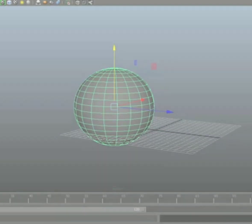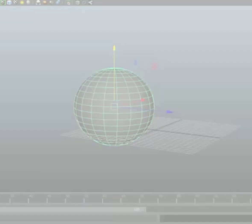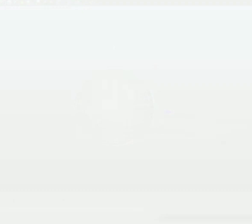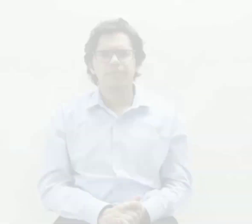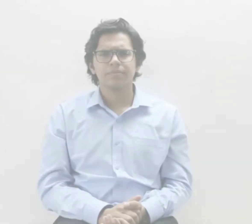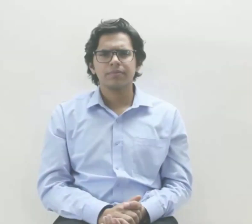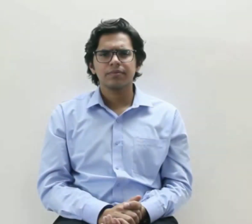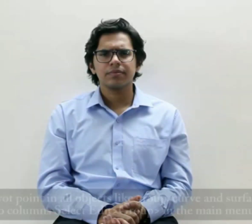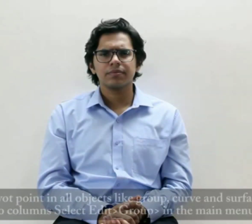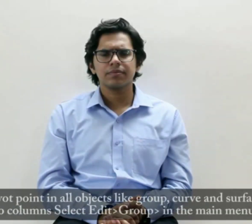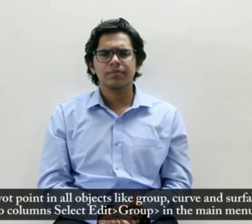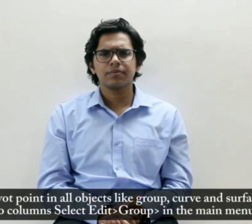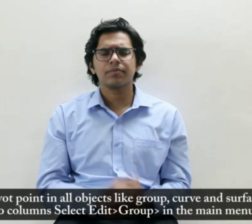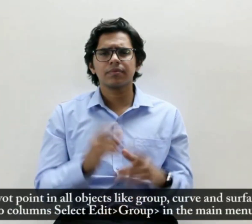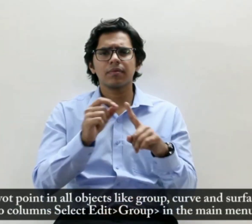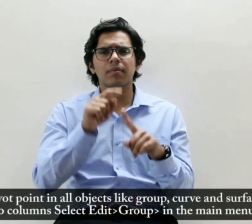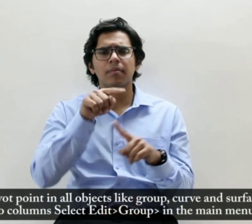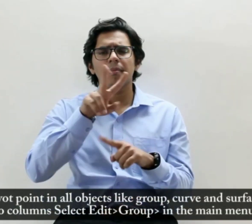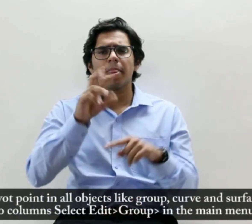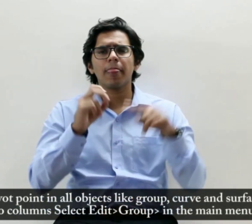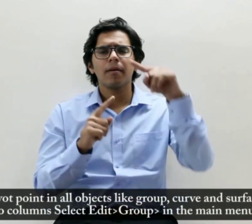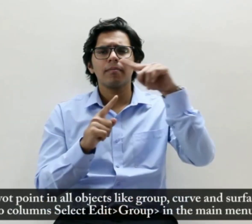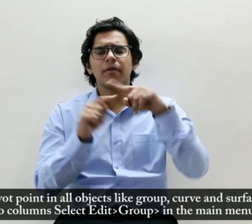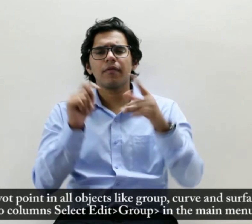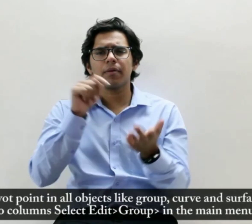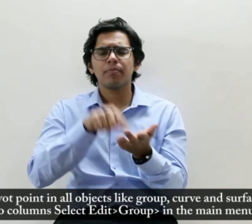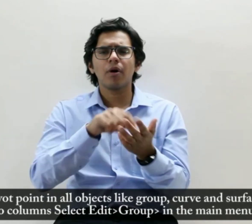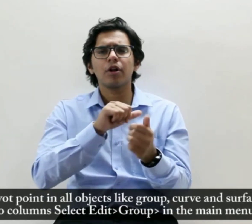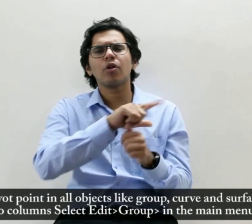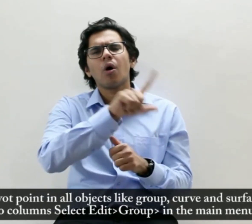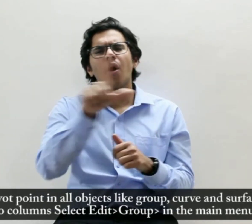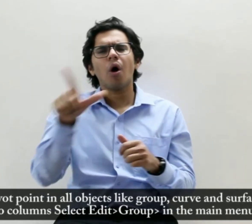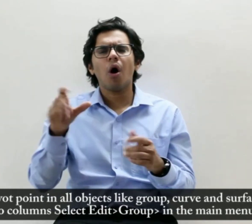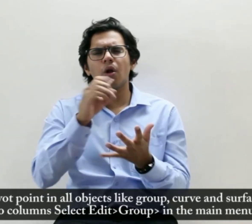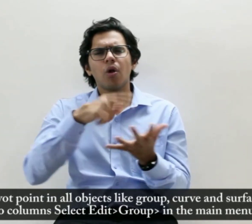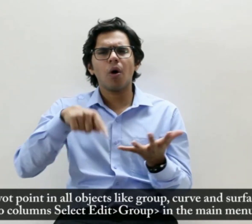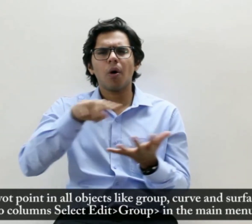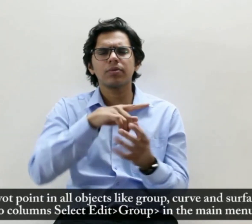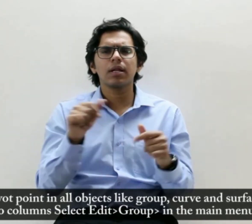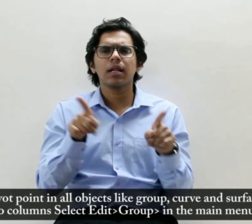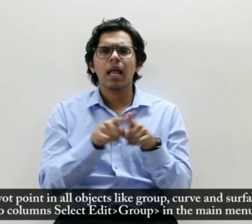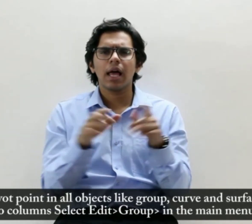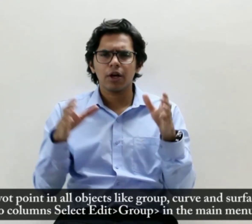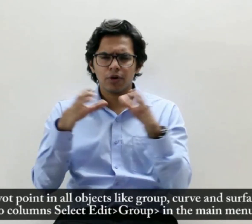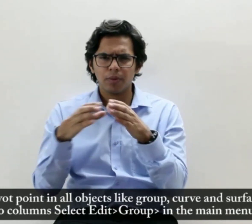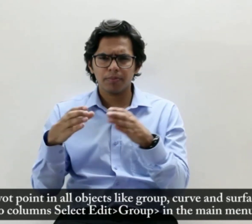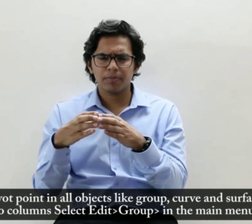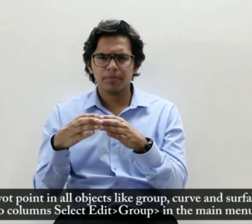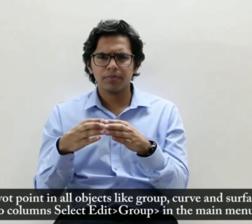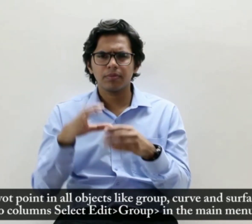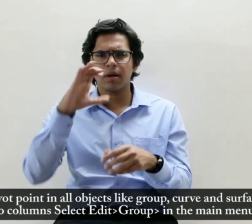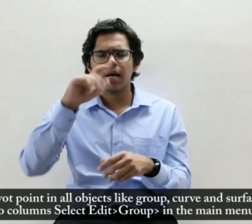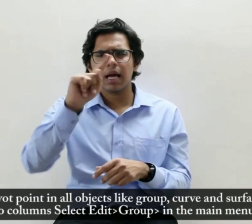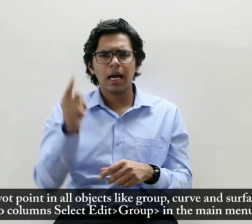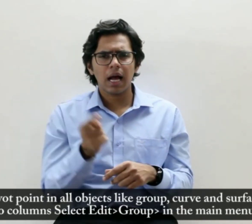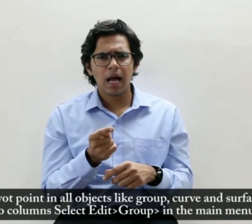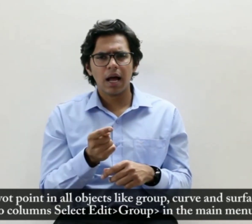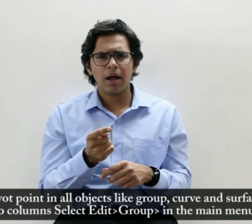There is a pivot point in all objects like group, curve, and surface. To group the two